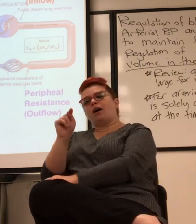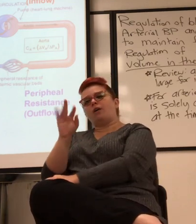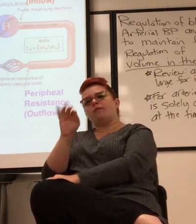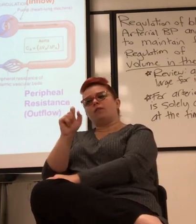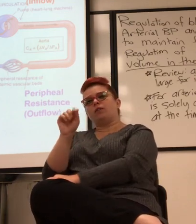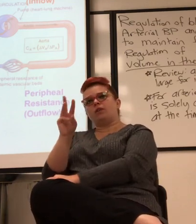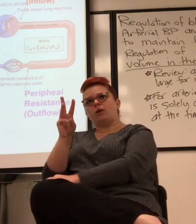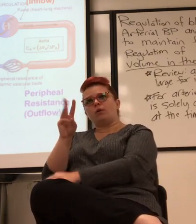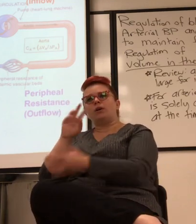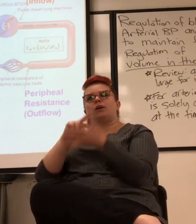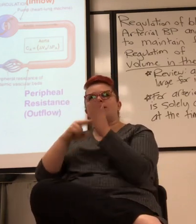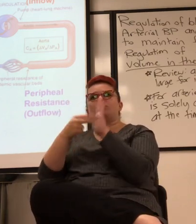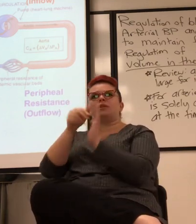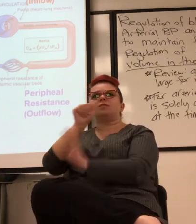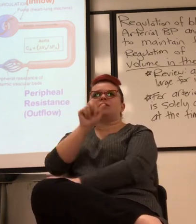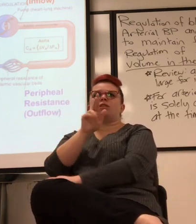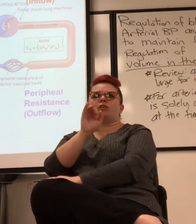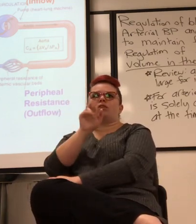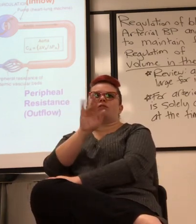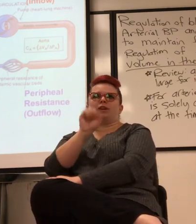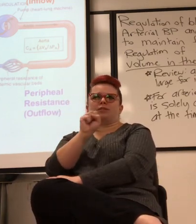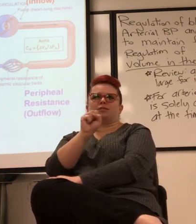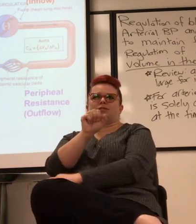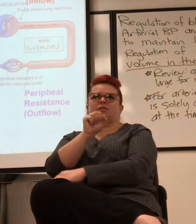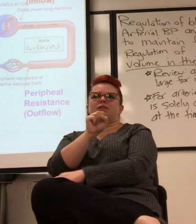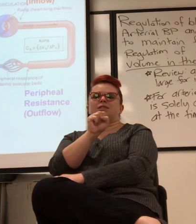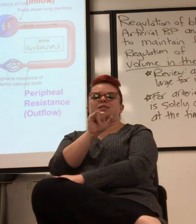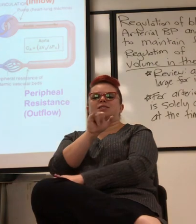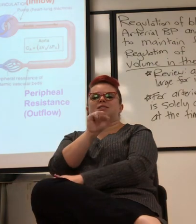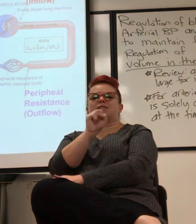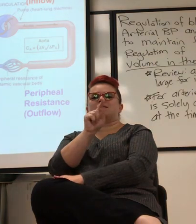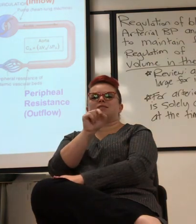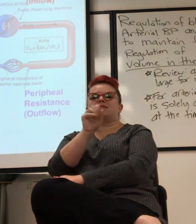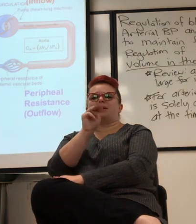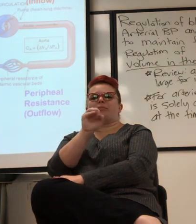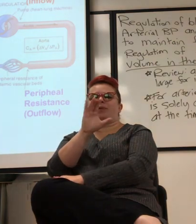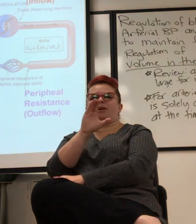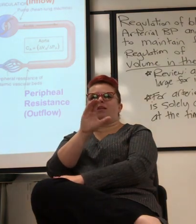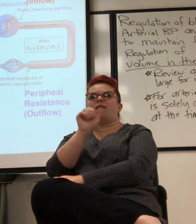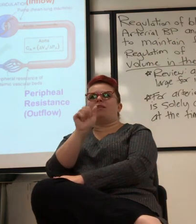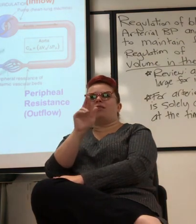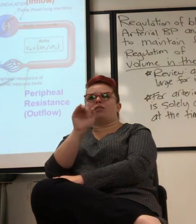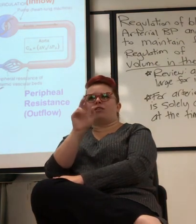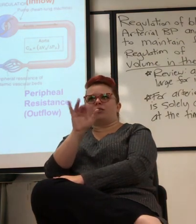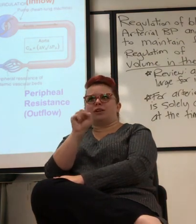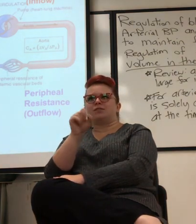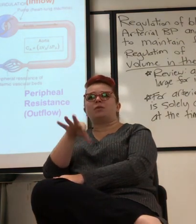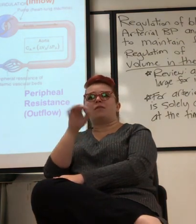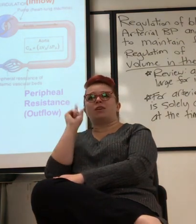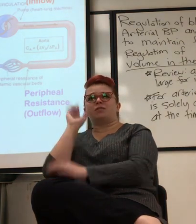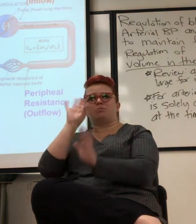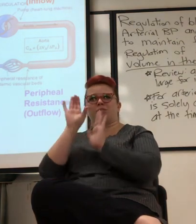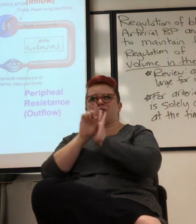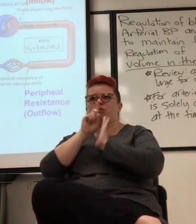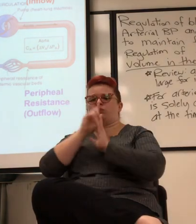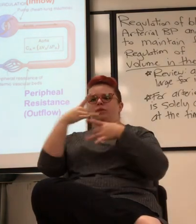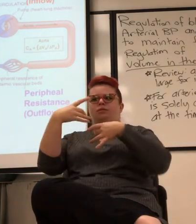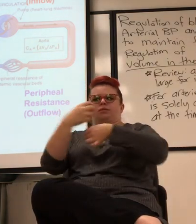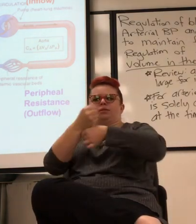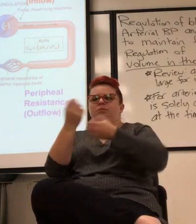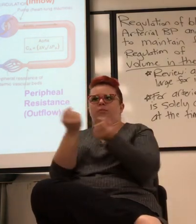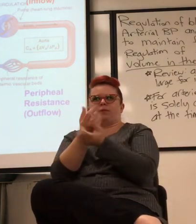to the arteries, the systemic arteries. So I found this picture, it kind of like summarizes it nicely. I like what it